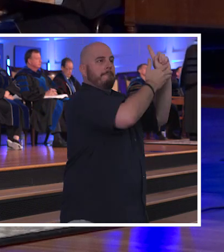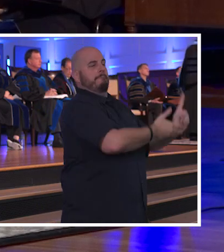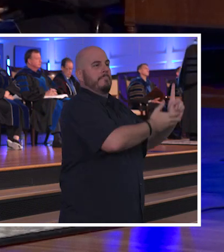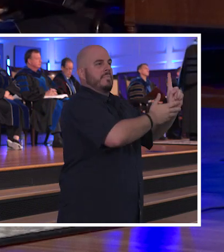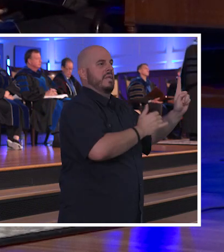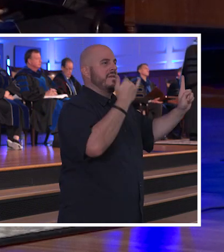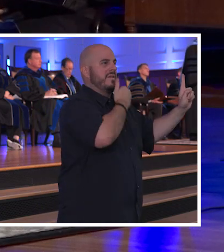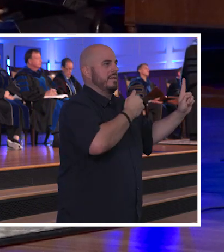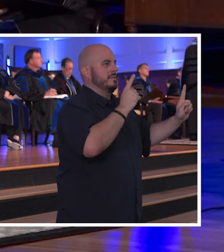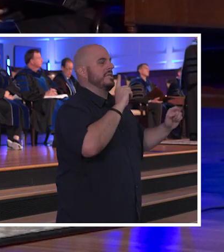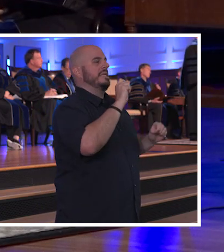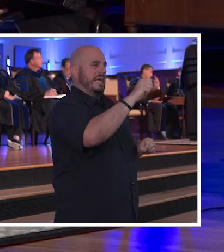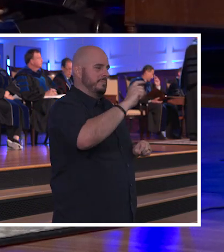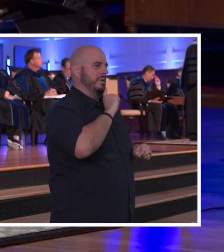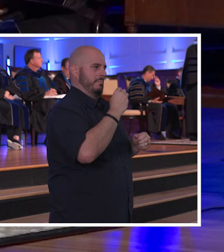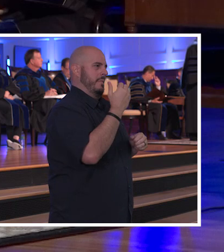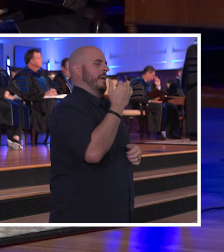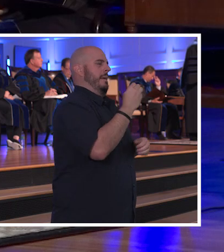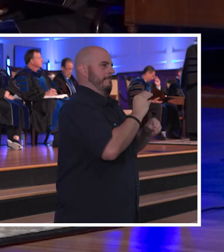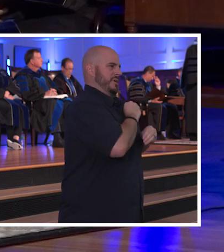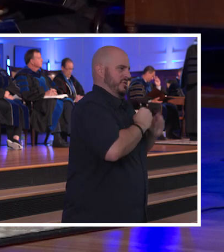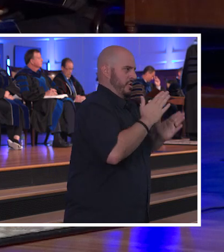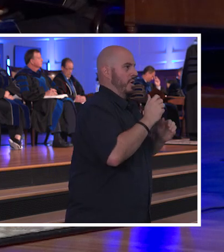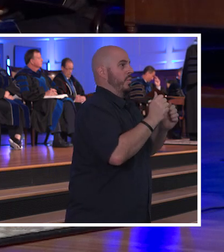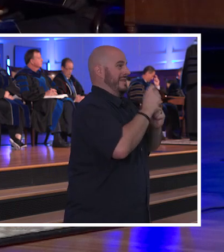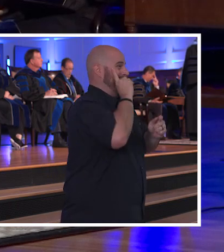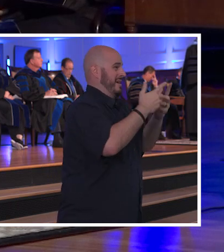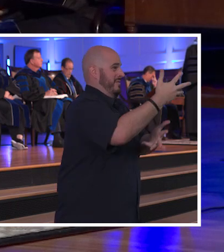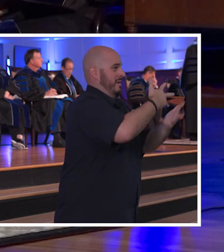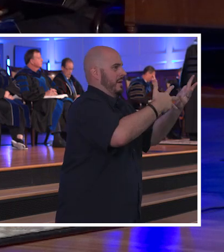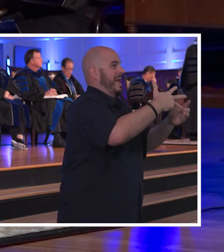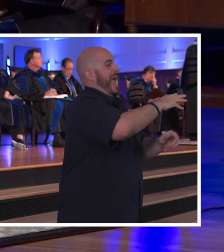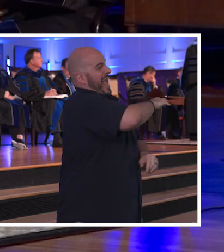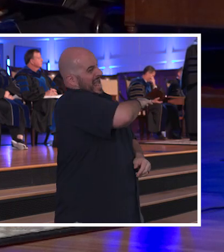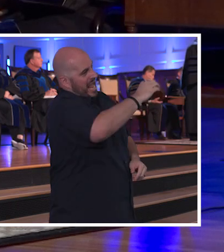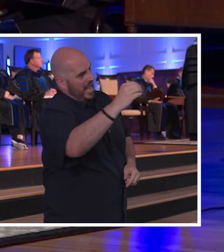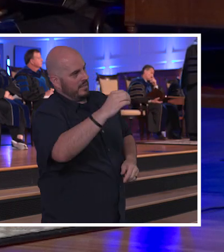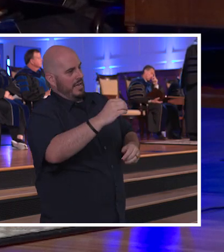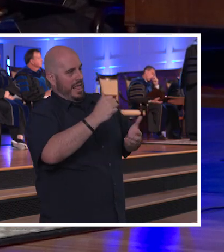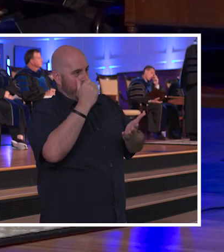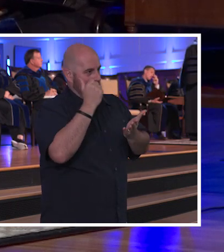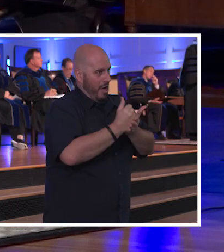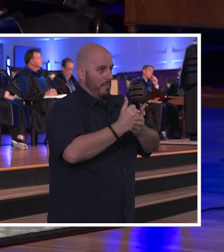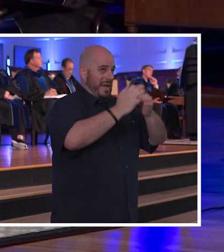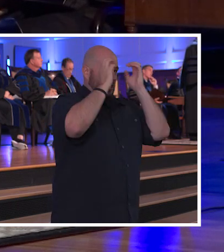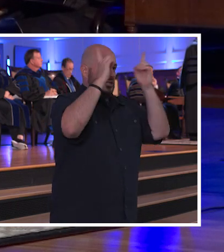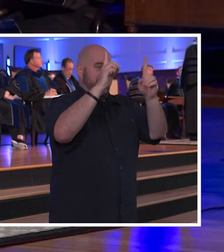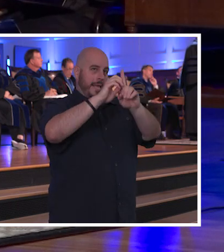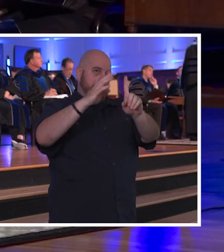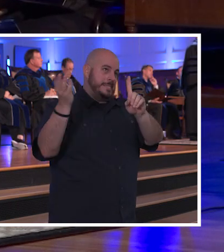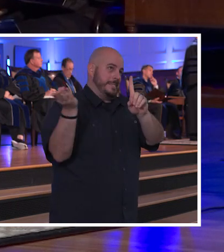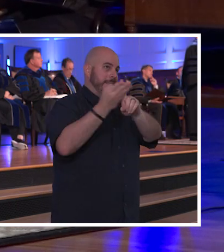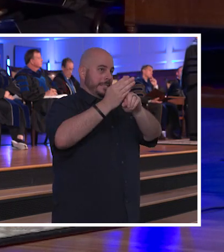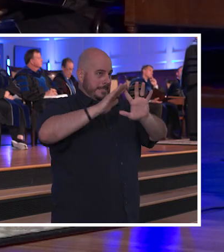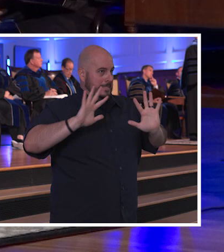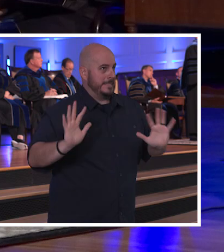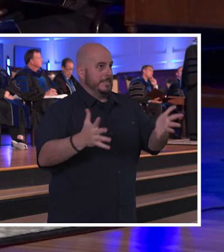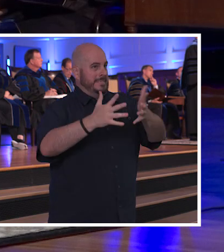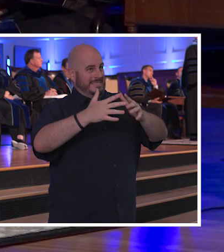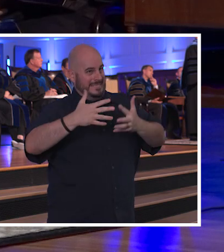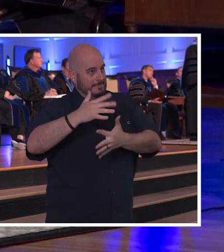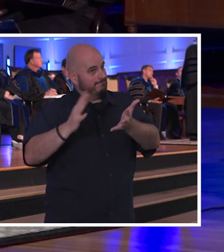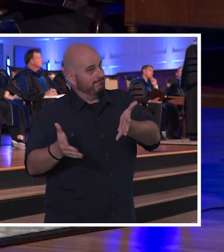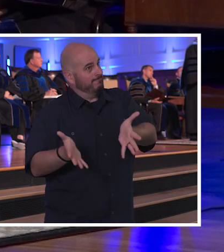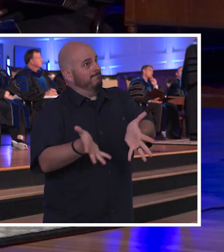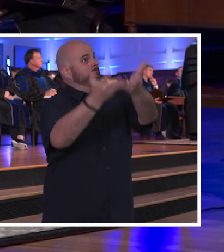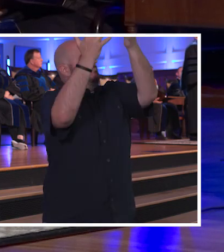deaf, but also to help educate and mobilize the IMB to become more sensitive to what is one of the